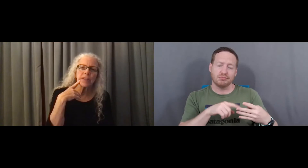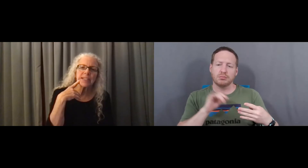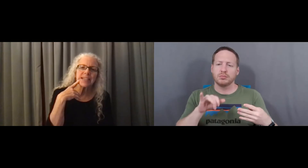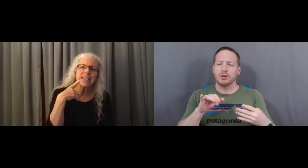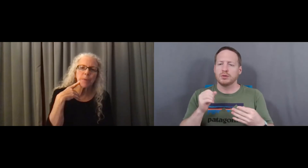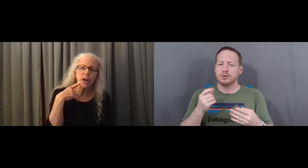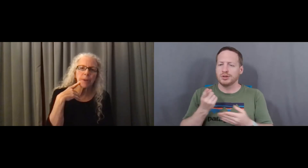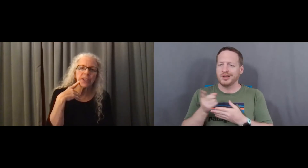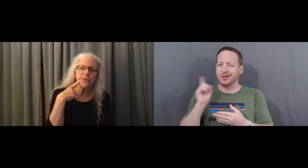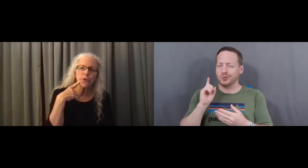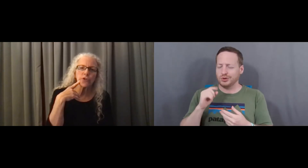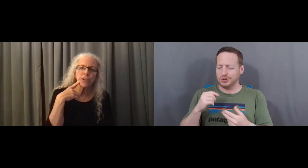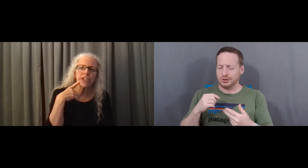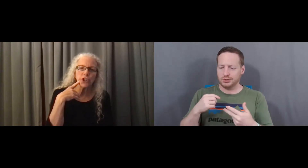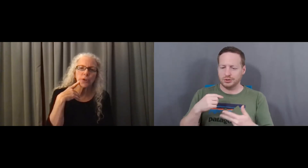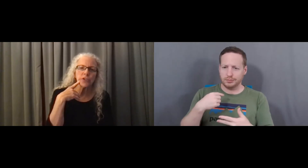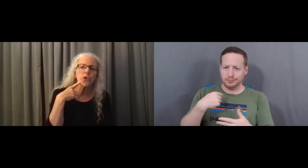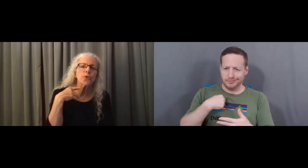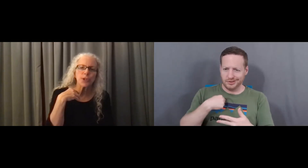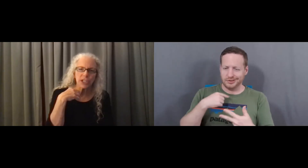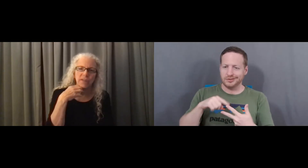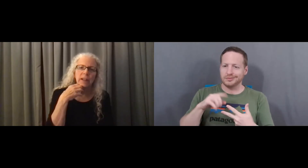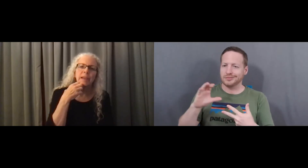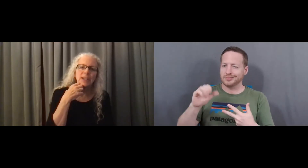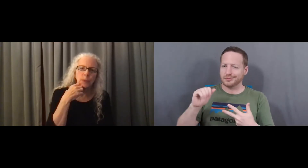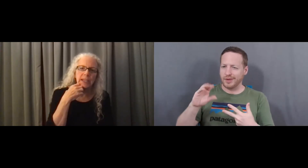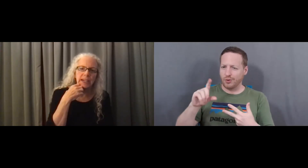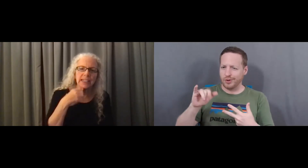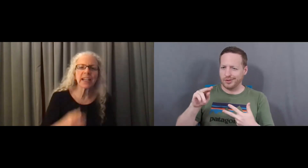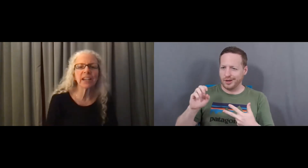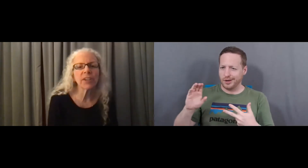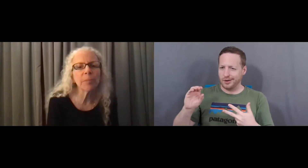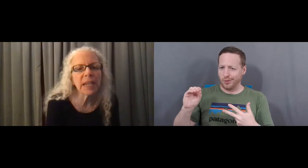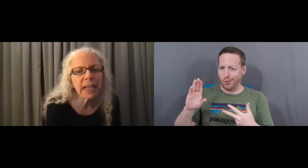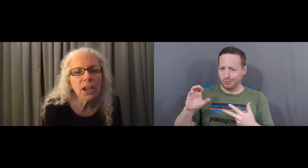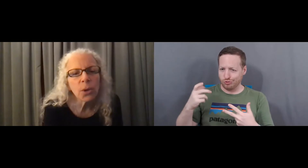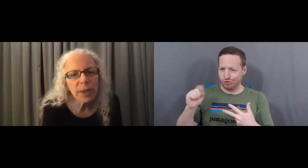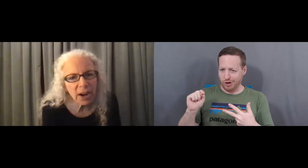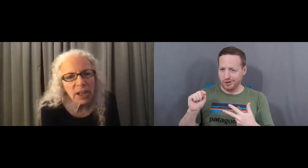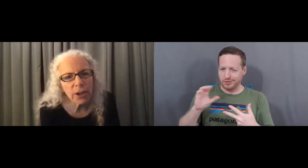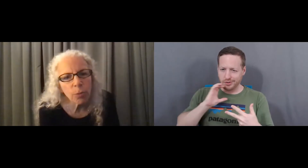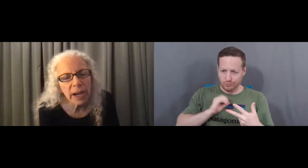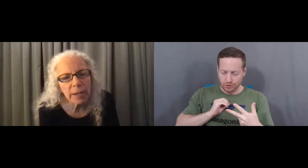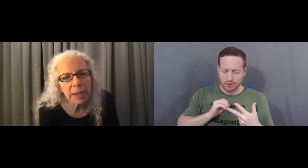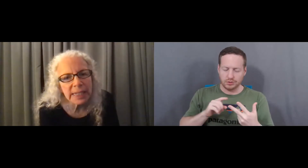This next part about these 4 strategic goals, those were just developed last week in an executive committee with Caroline Obrecht,